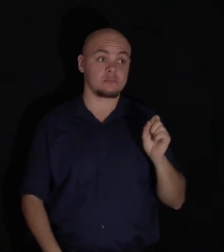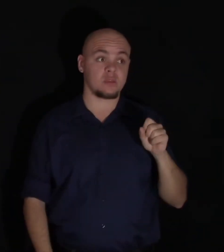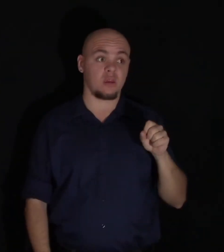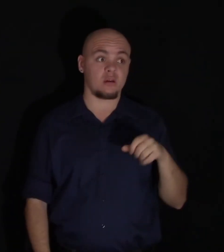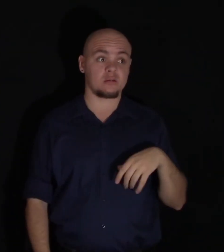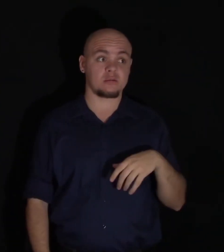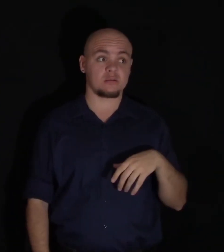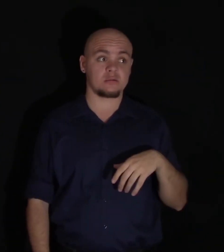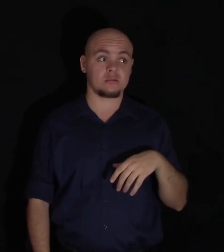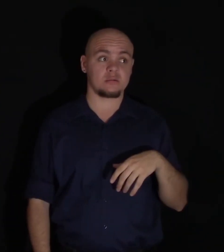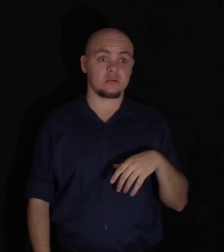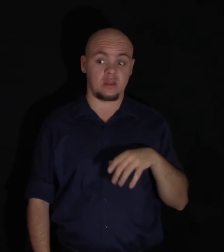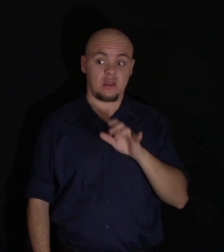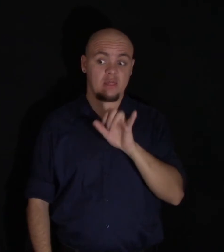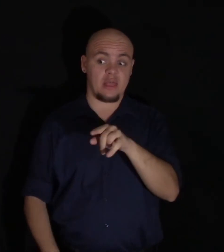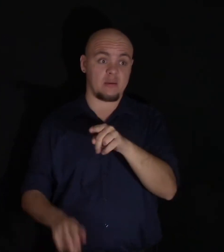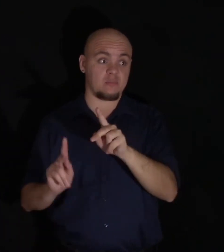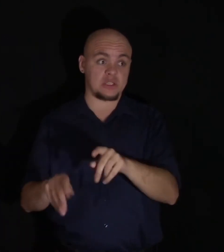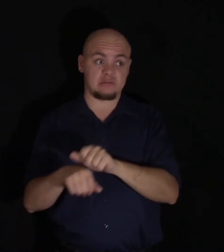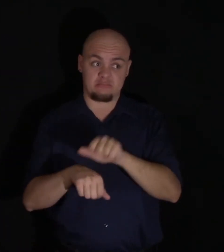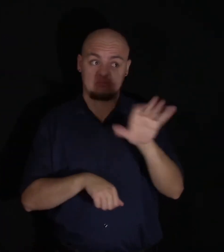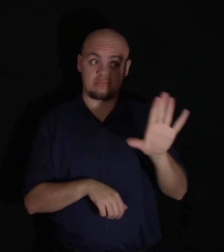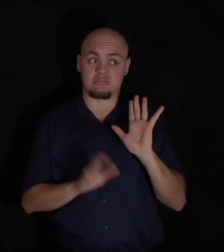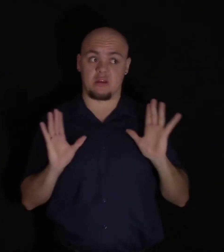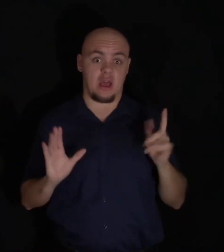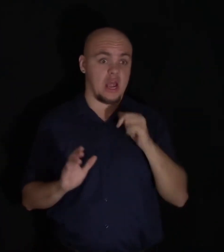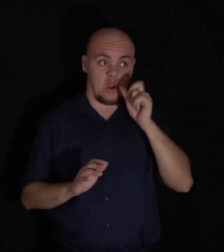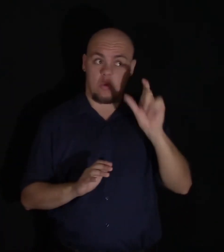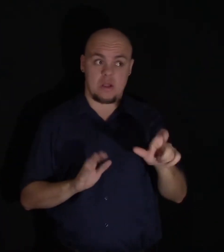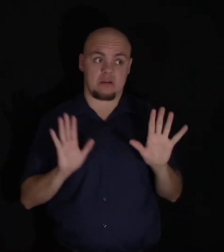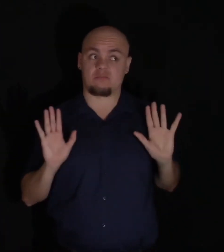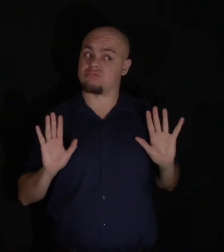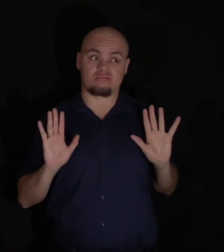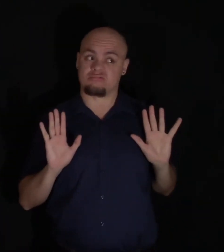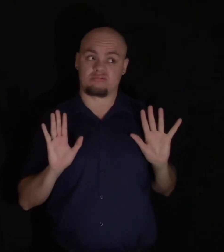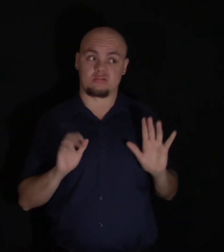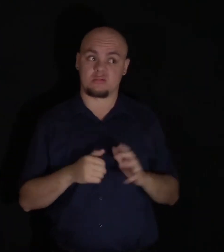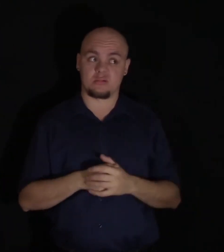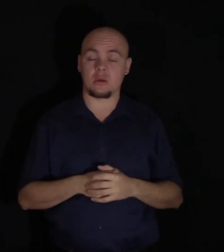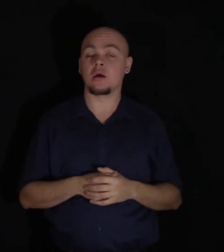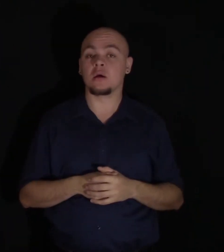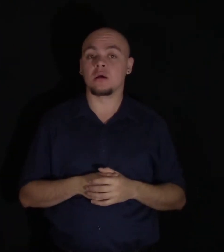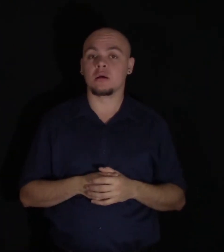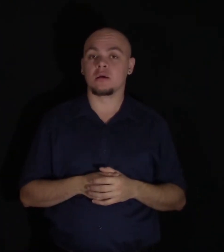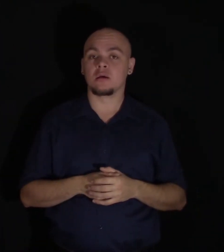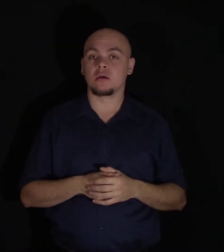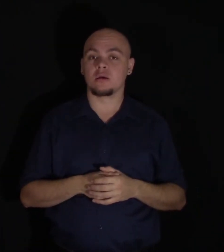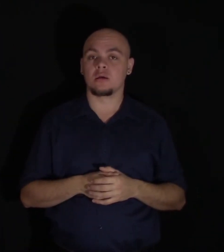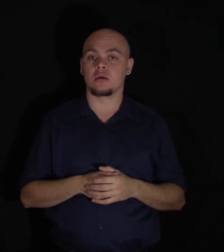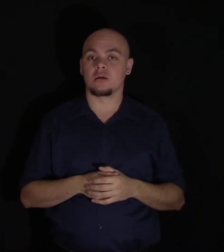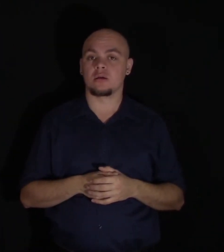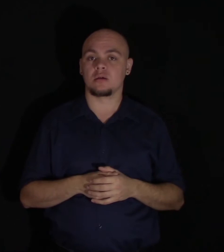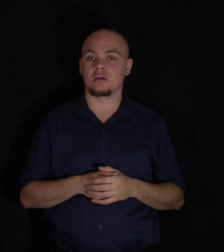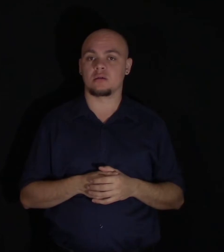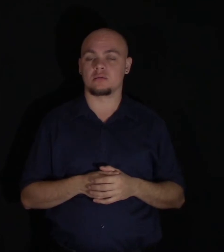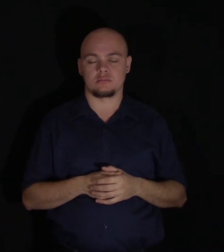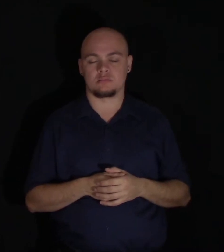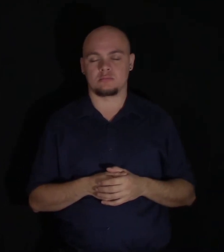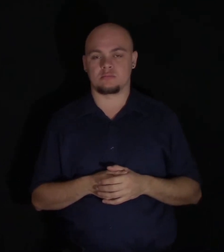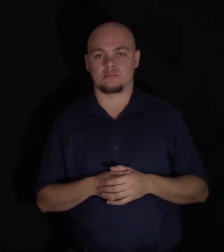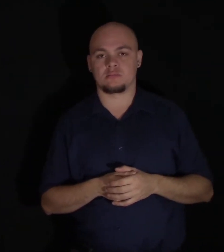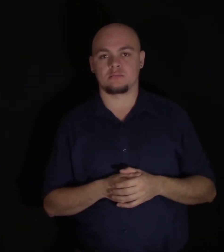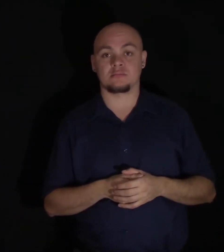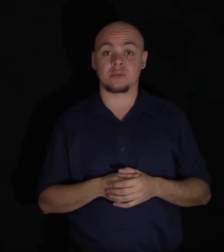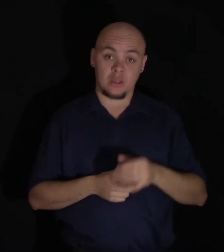And you can have that person this summer because I don't need that person. So if you don't